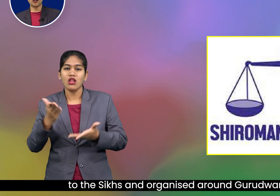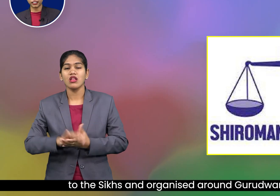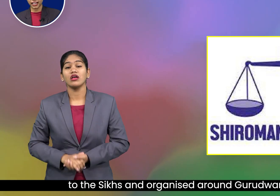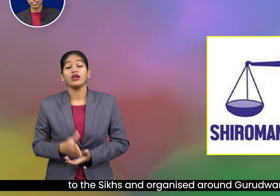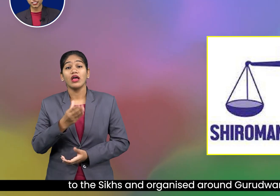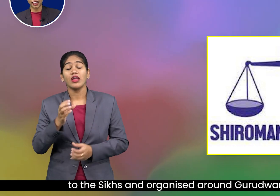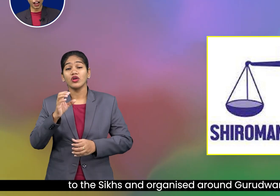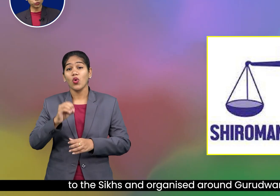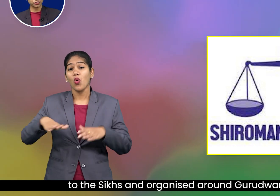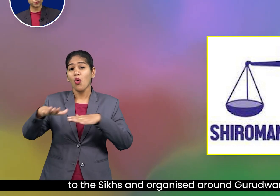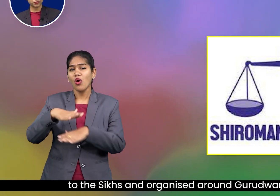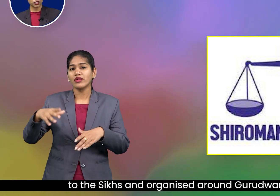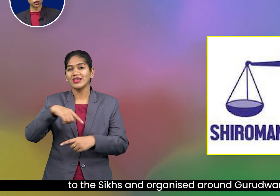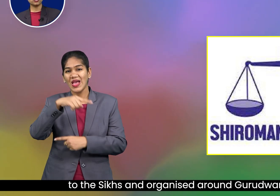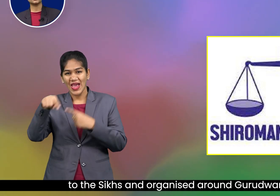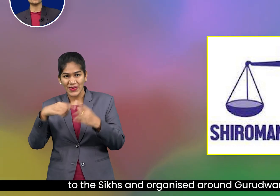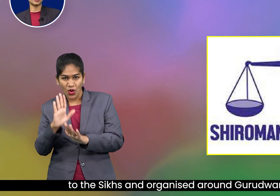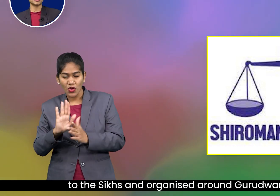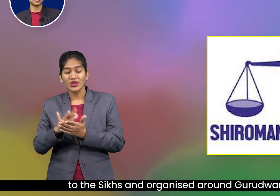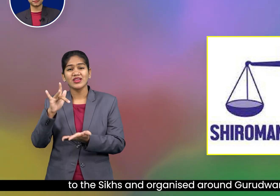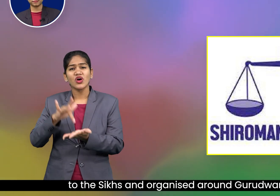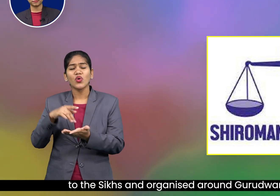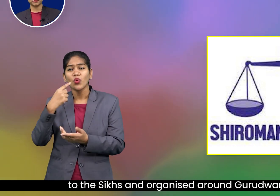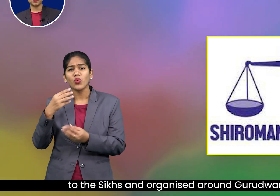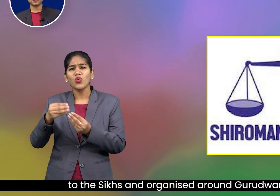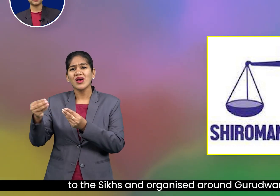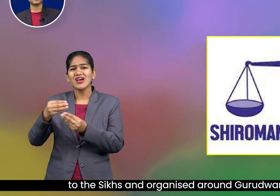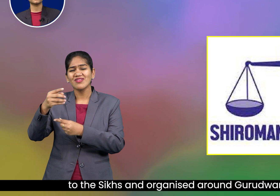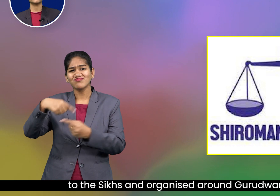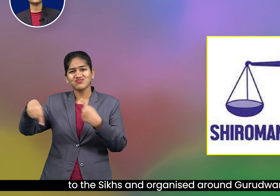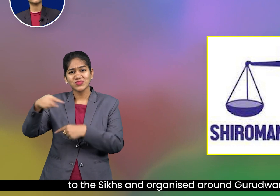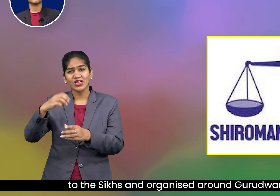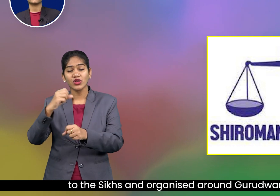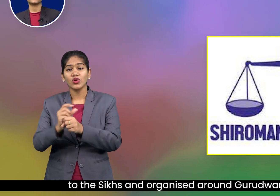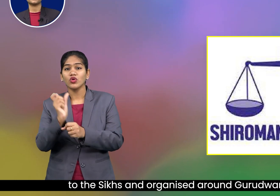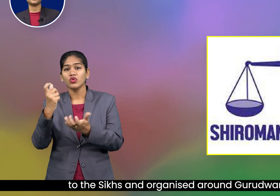and organized around Gurudwars.